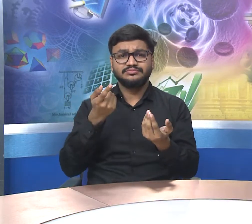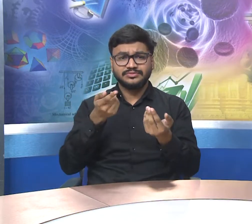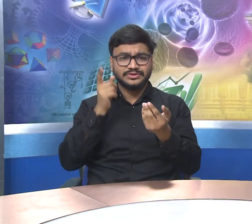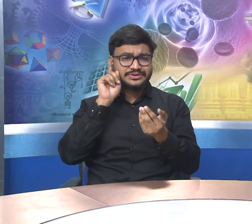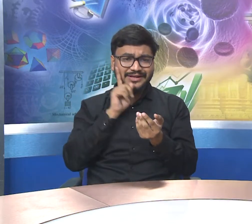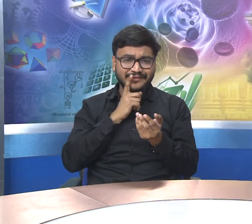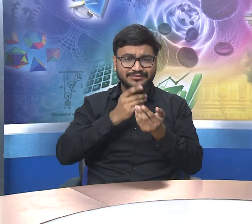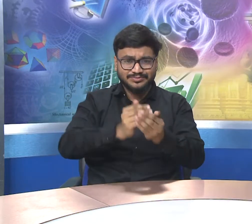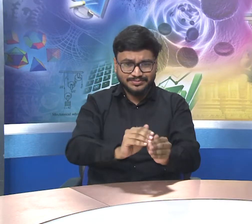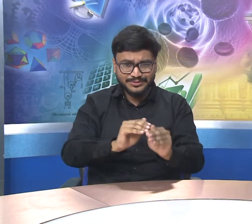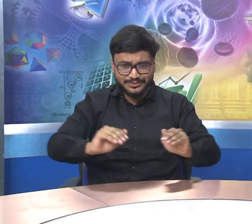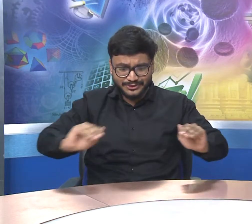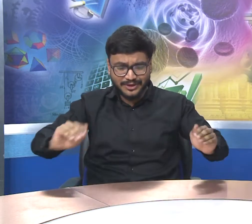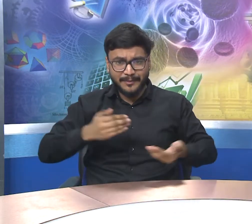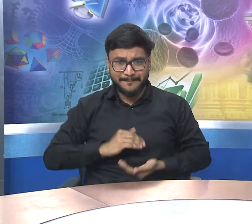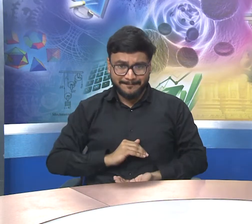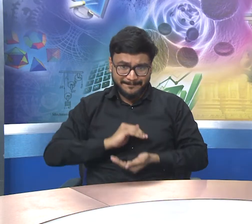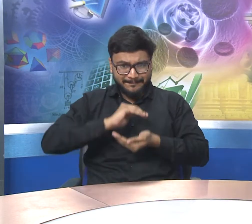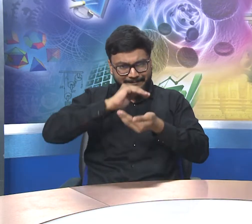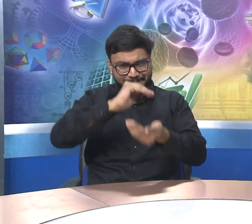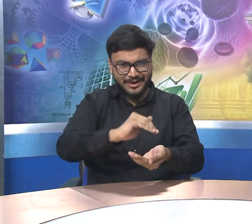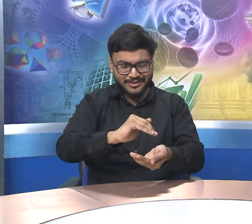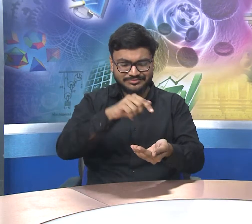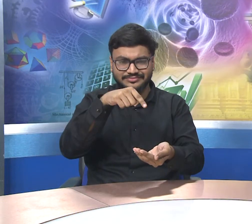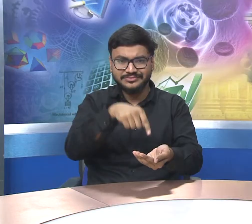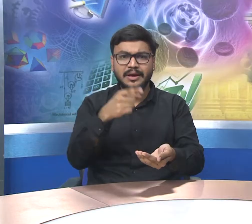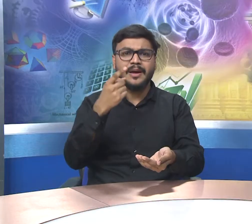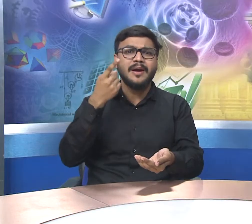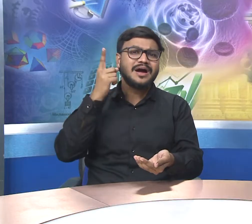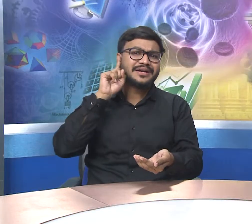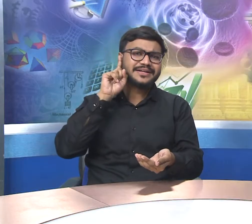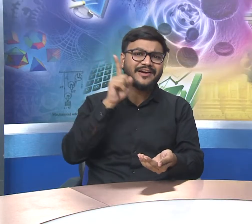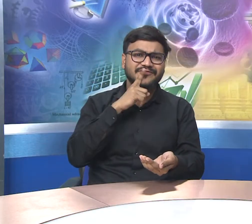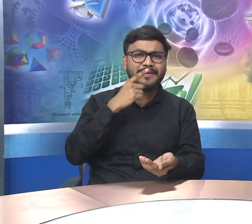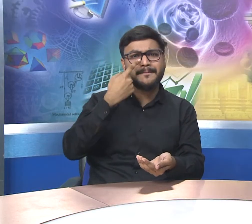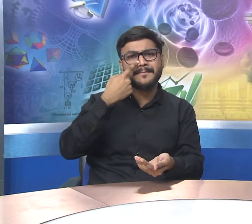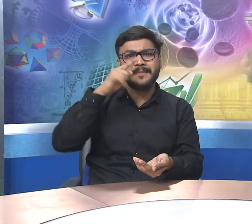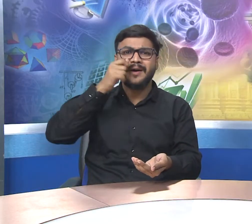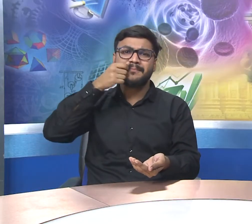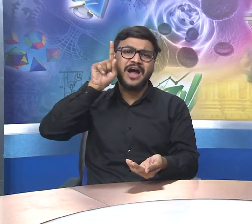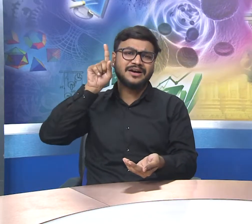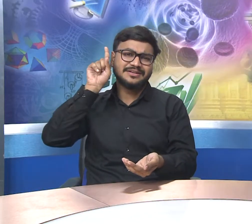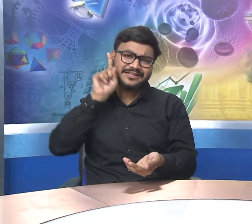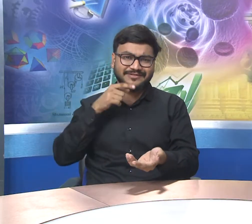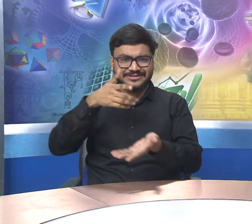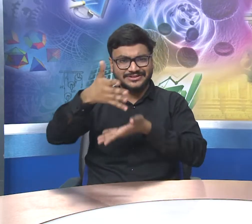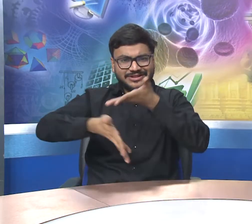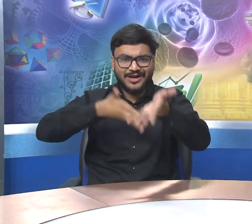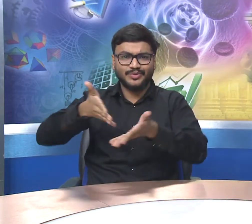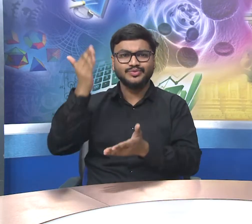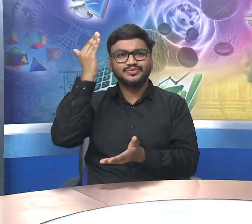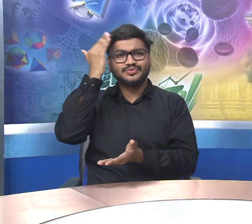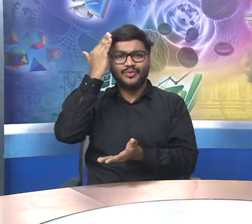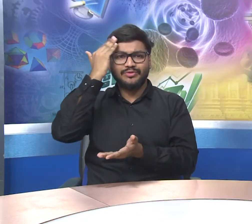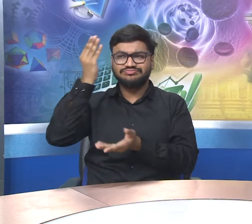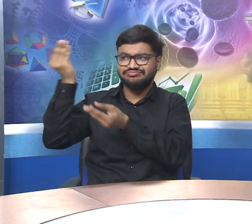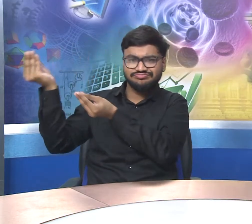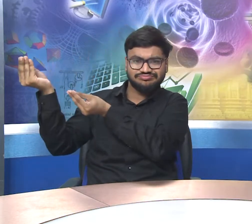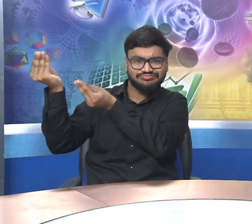Some children may be born to signing deaf parents and hence get a rich linguistic